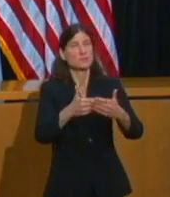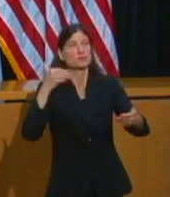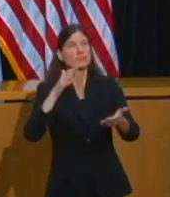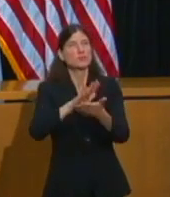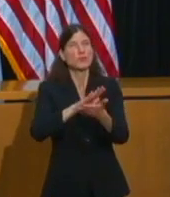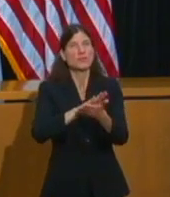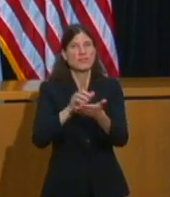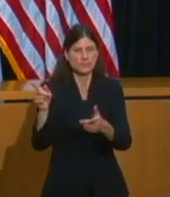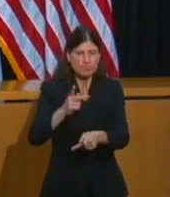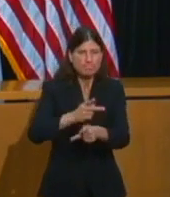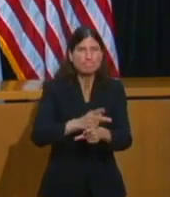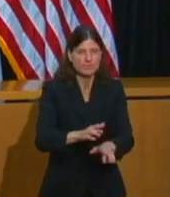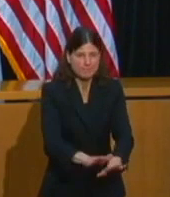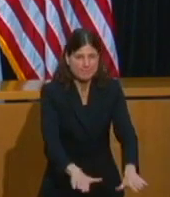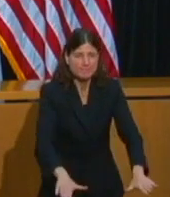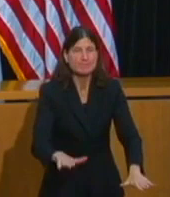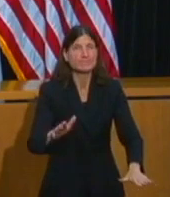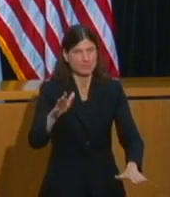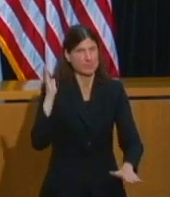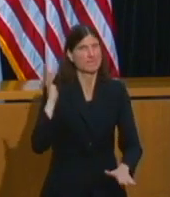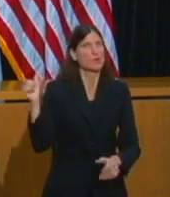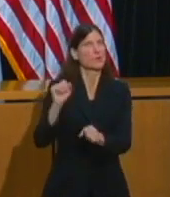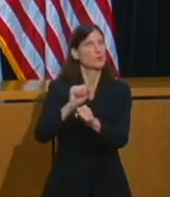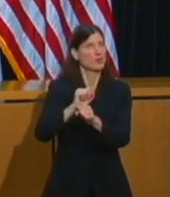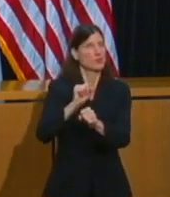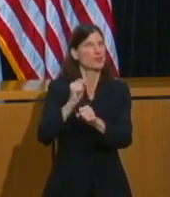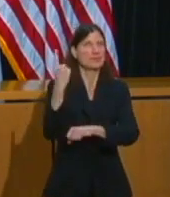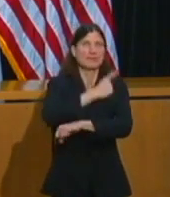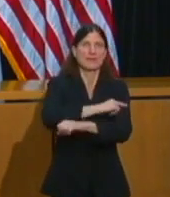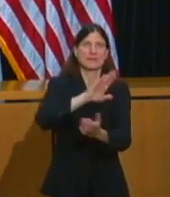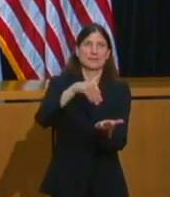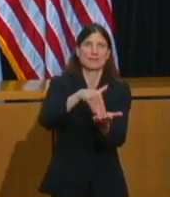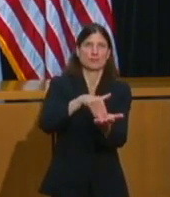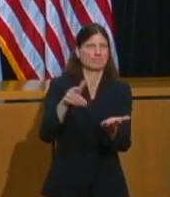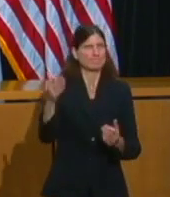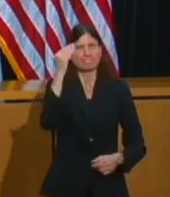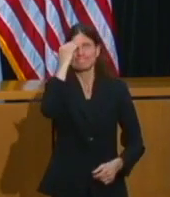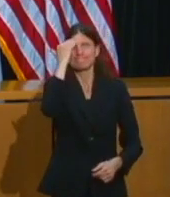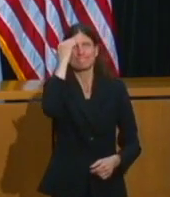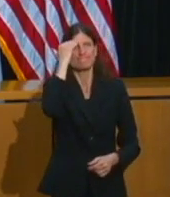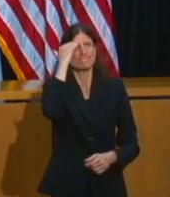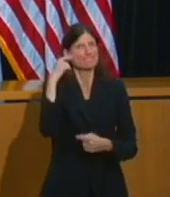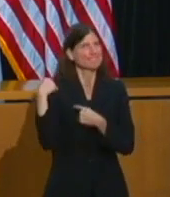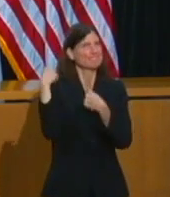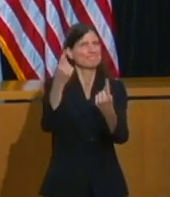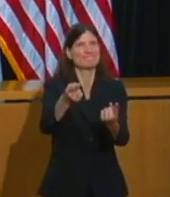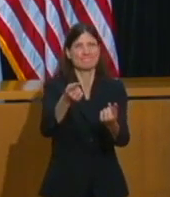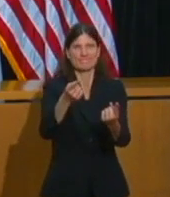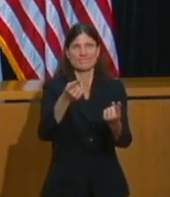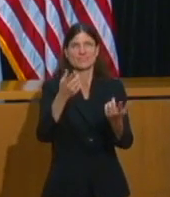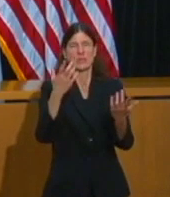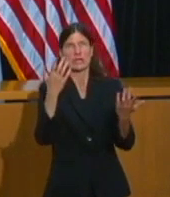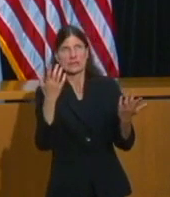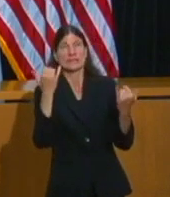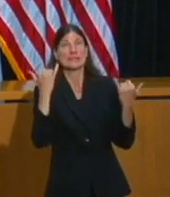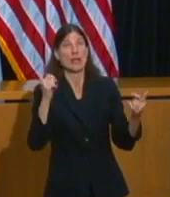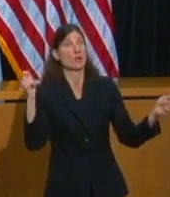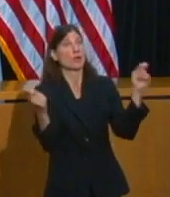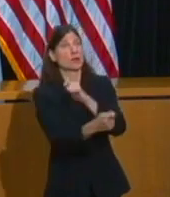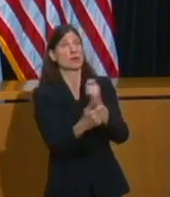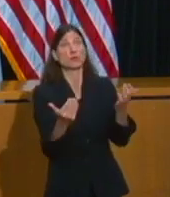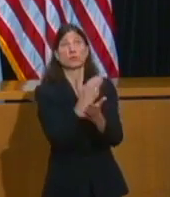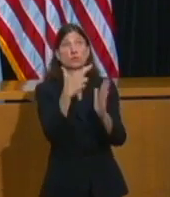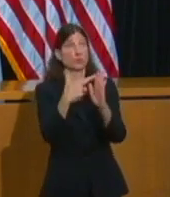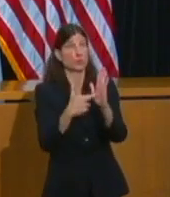changes you can expect include providers will need to scan and screen all staff and children, including